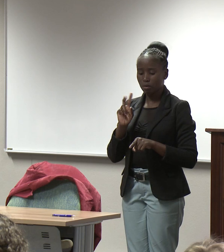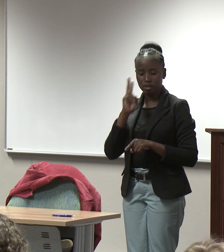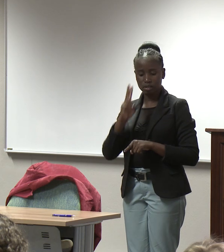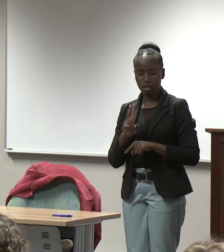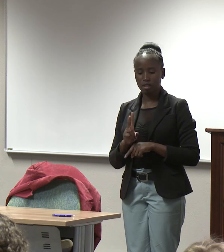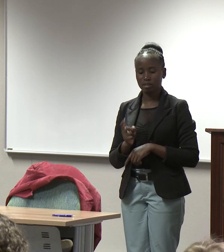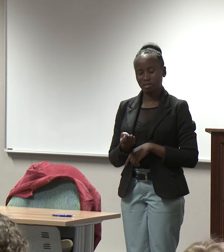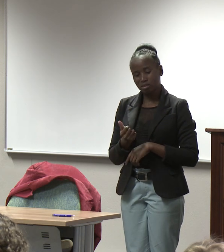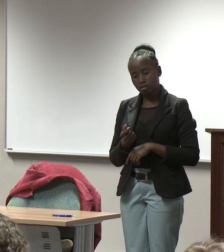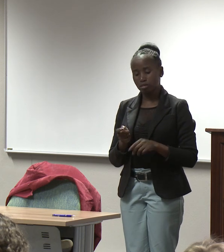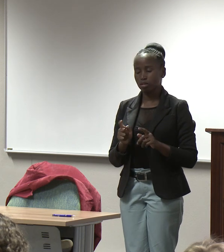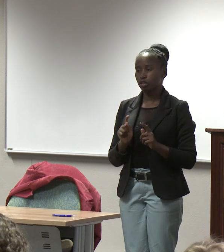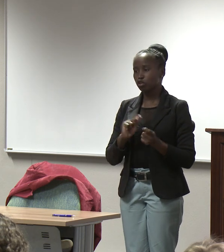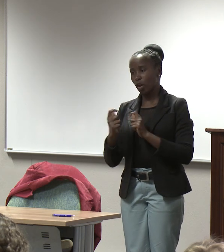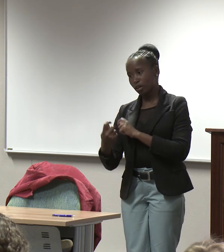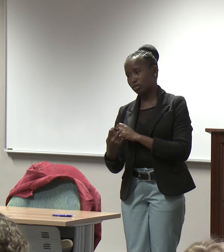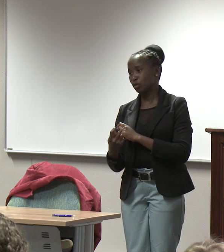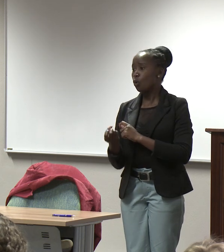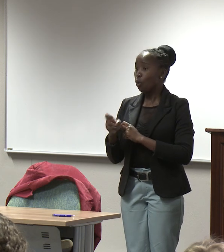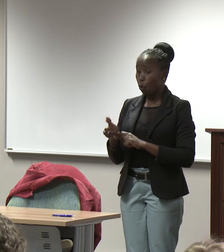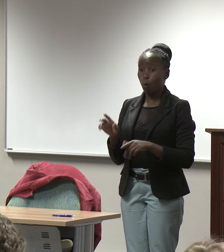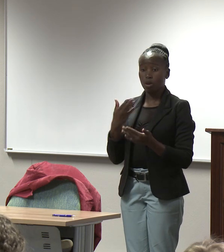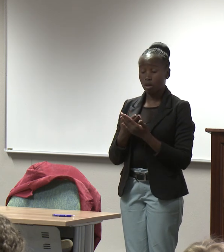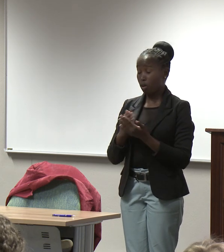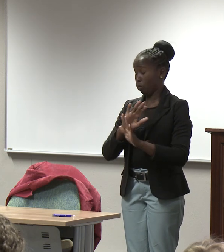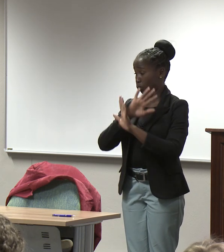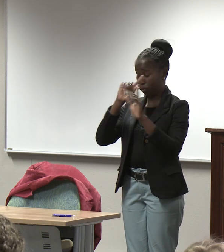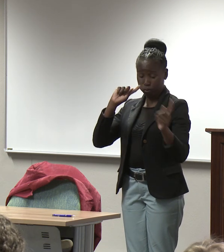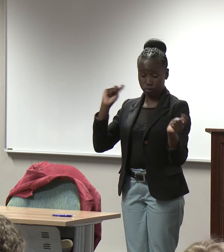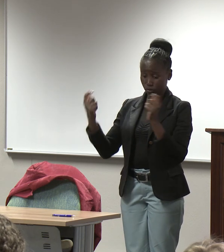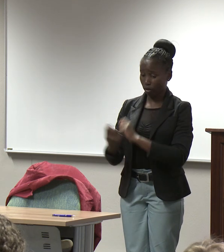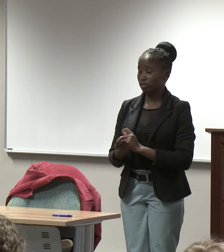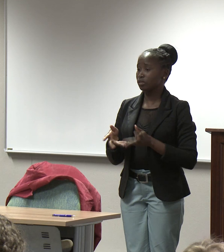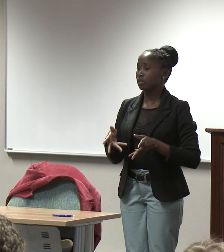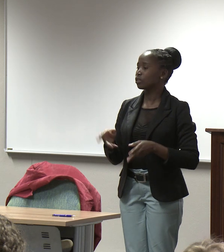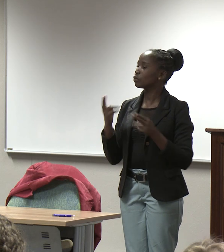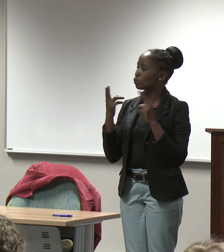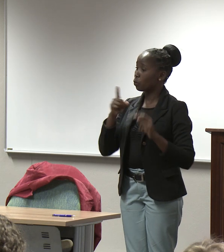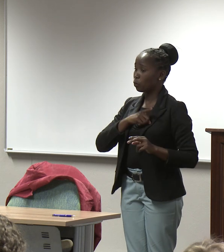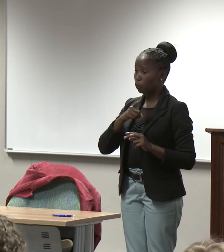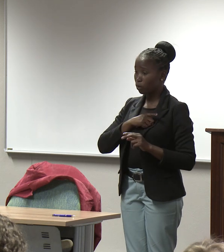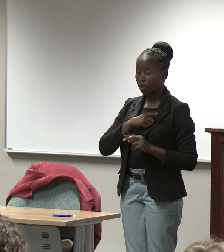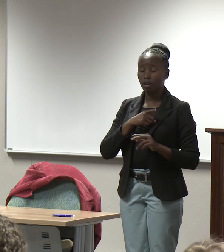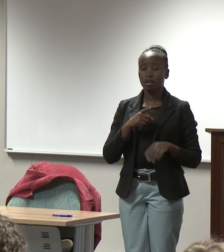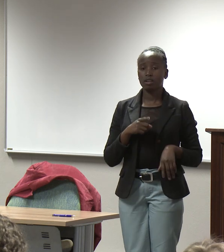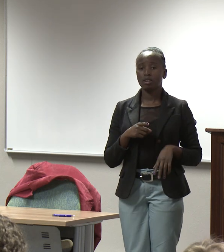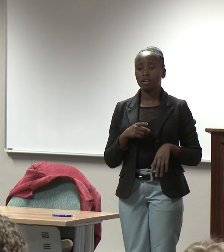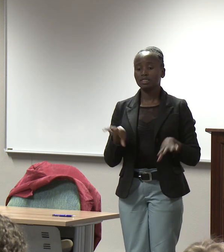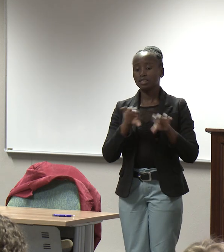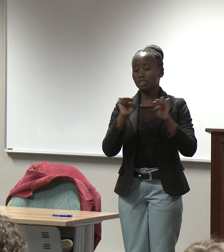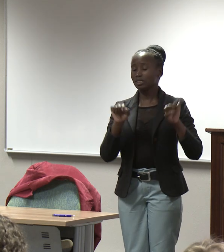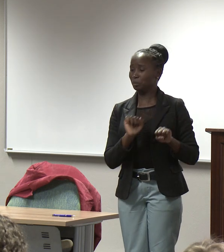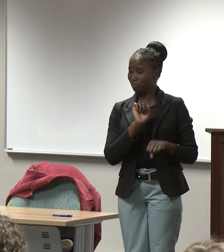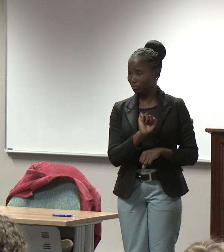may change completely the nature of university in the future, because the system of the university is so far